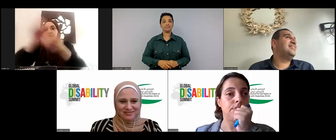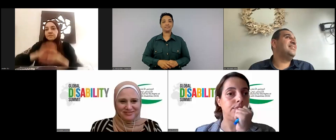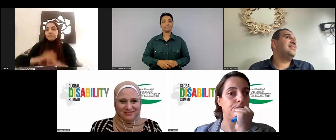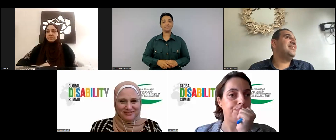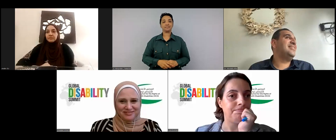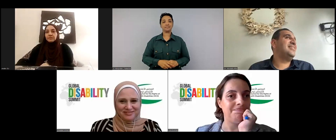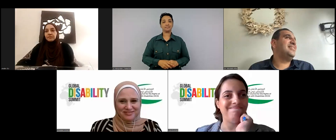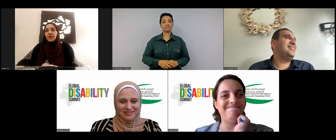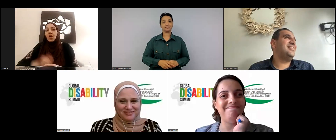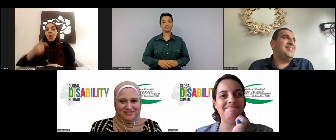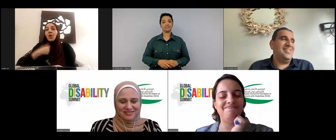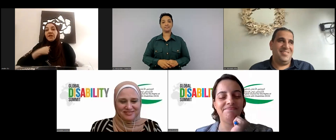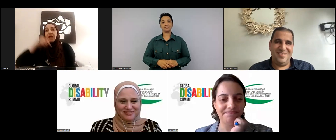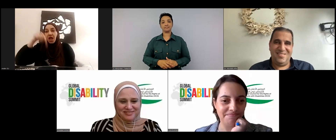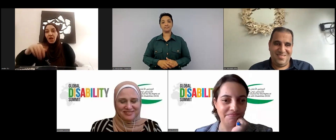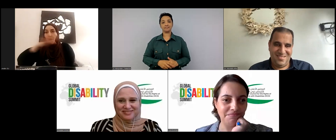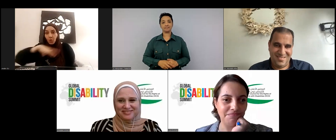our, I would say,